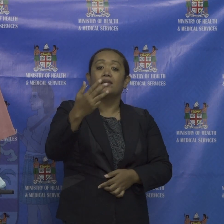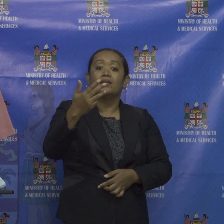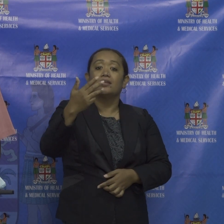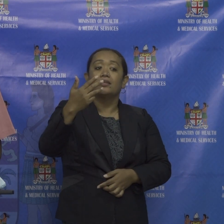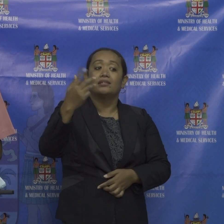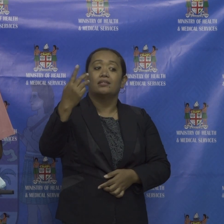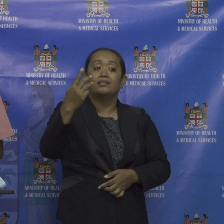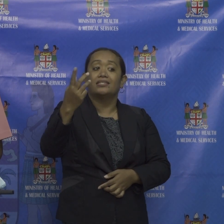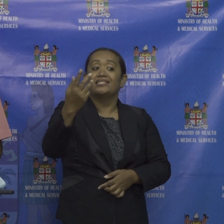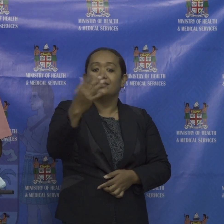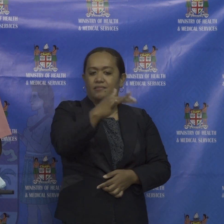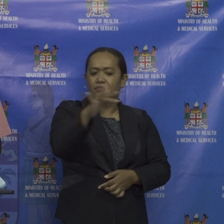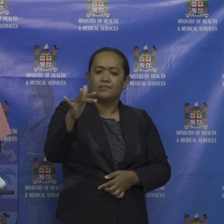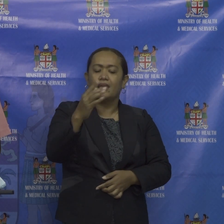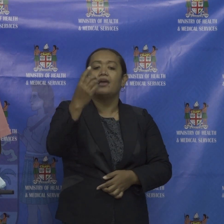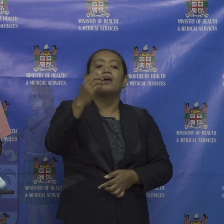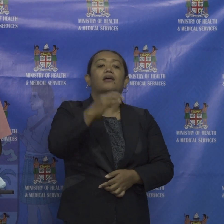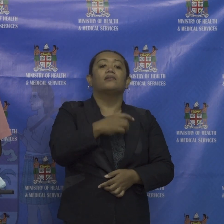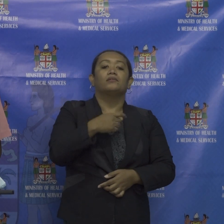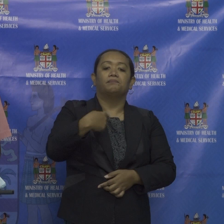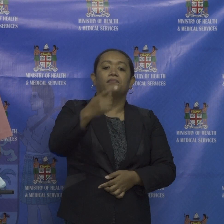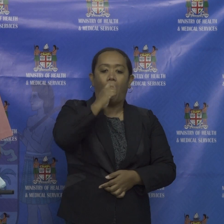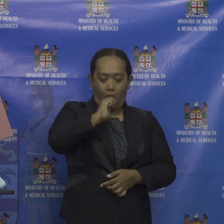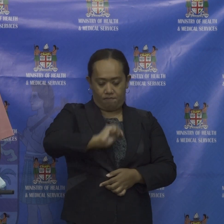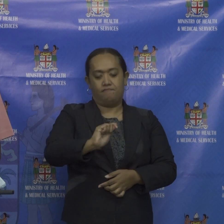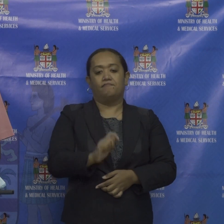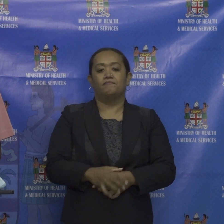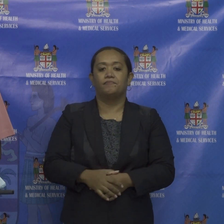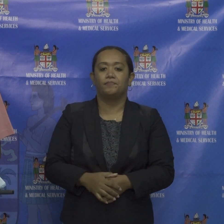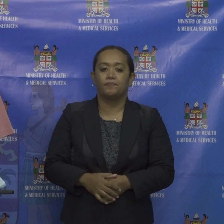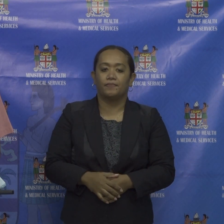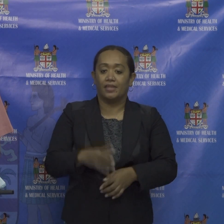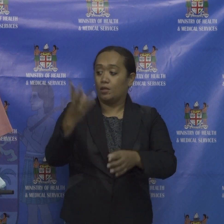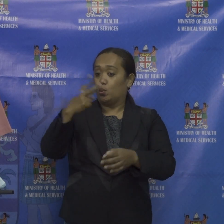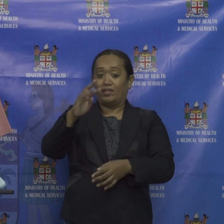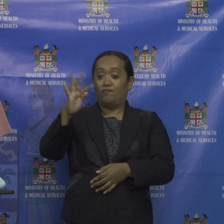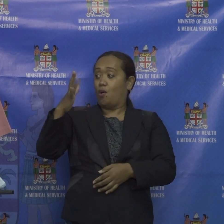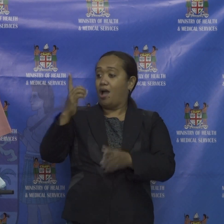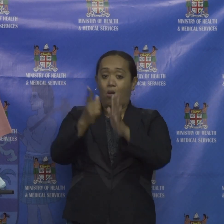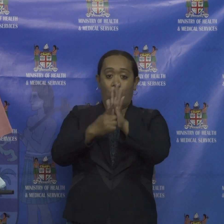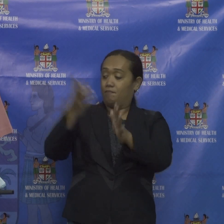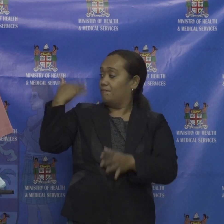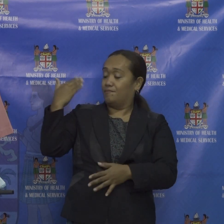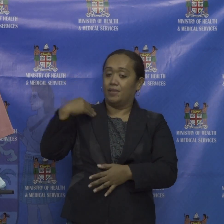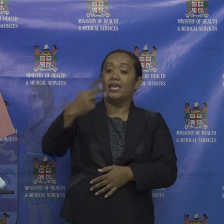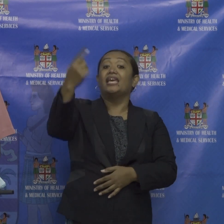continues in the Western and the Central Division as well, and in the last 24 hours screened